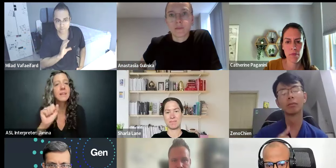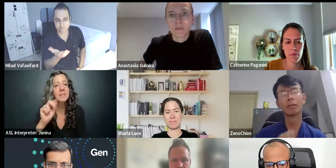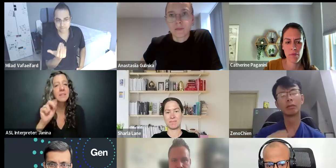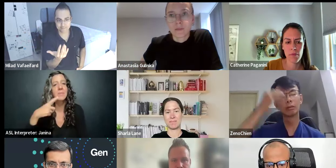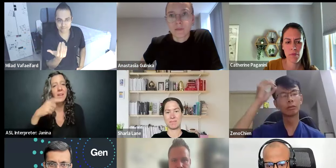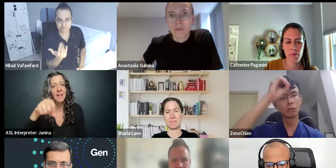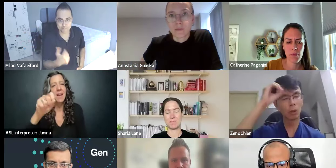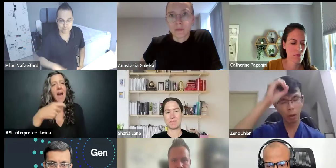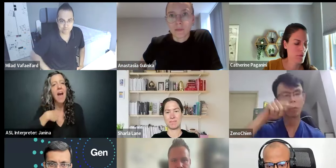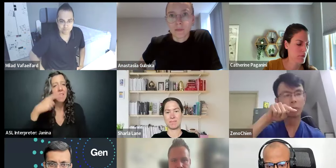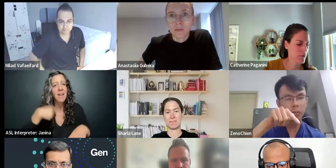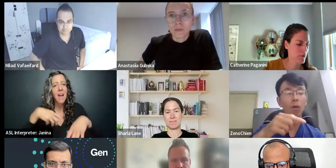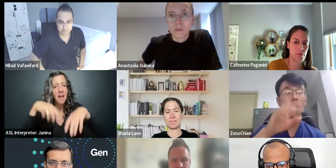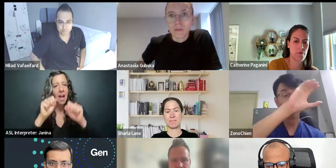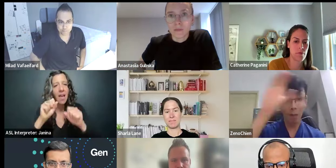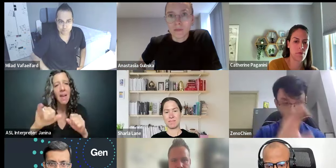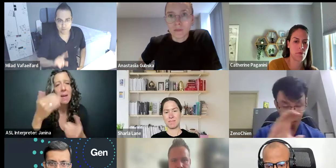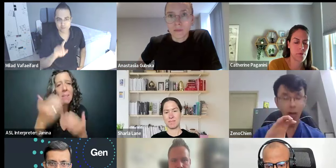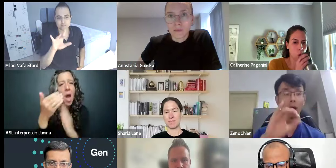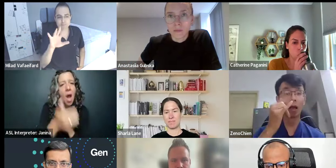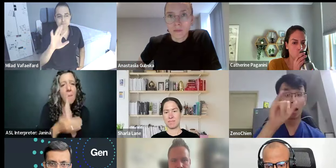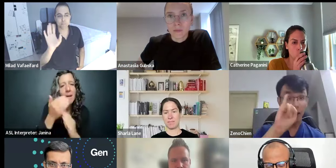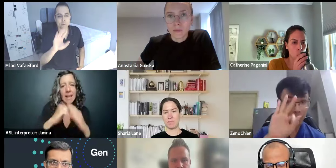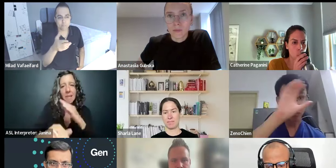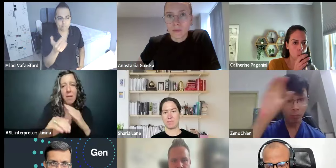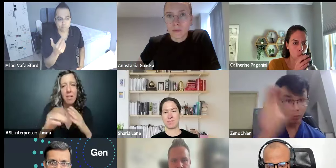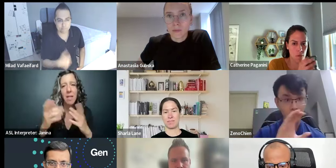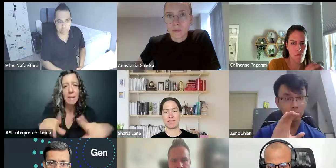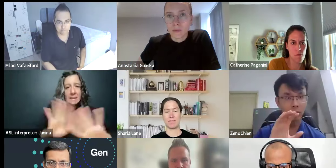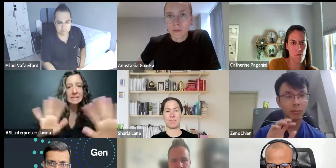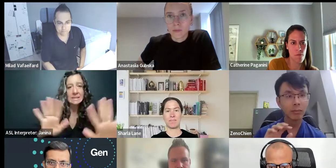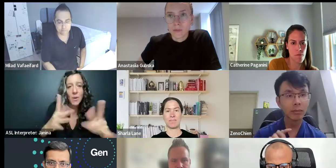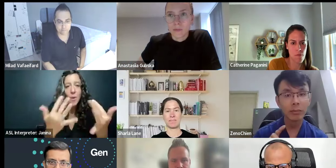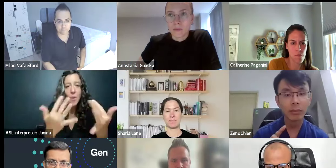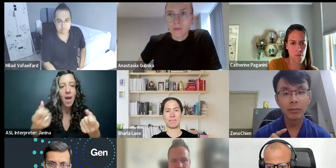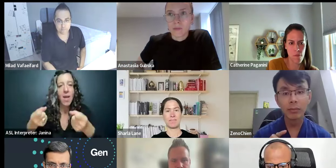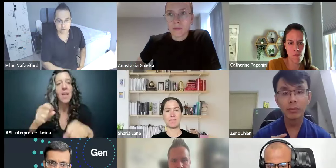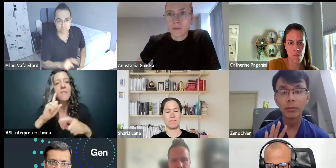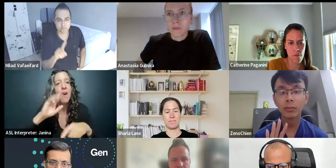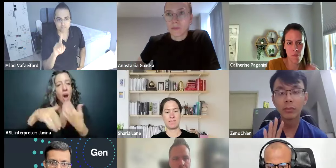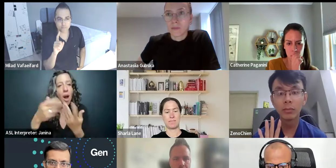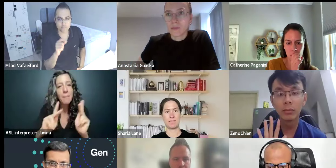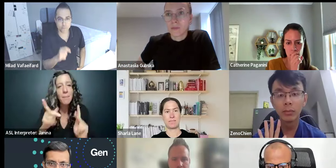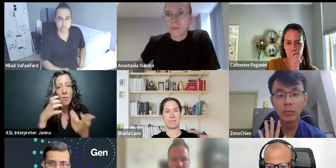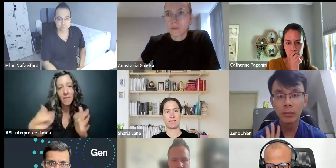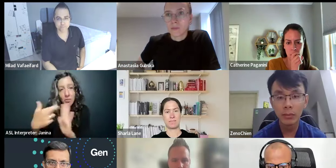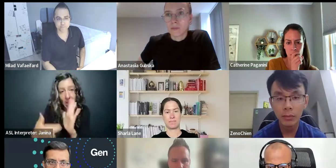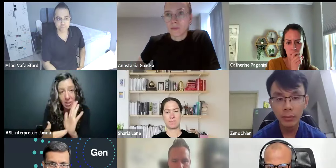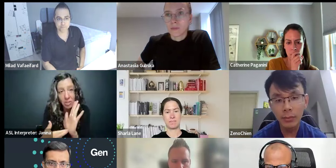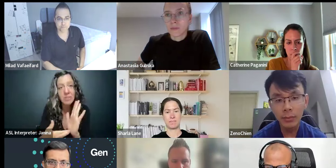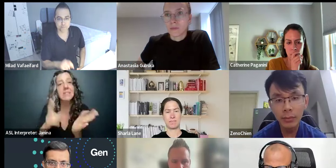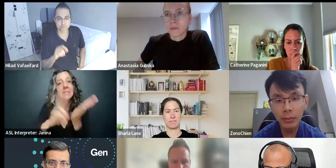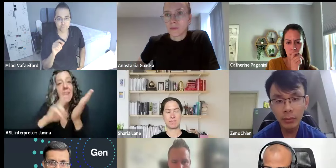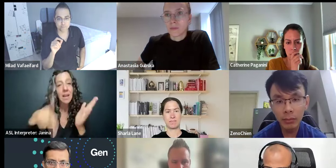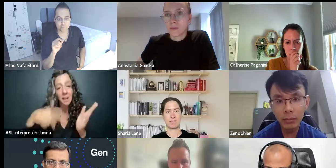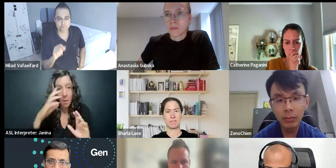I think that maybe an automated email coming from the meetup. Like that, to all the people who have registered and signed up for the